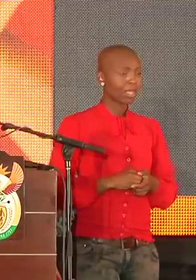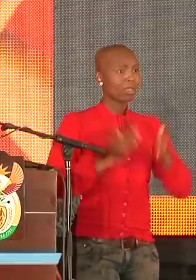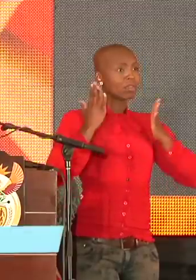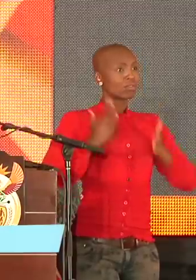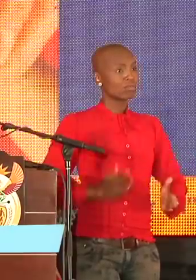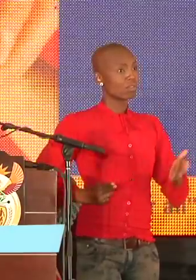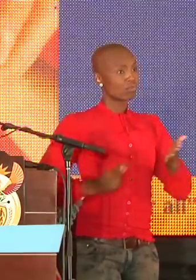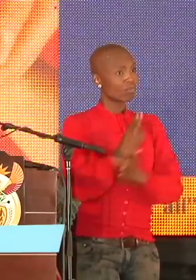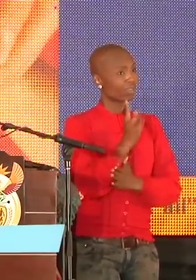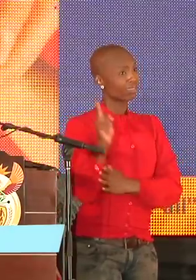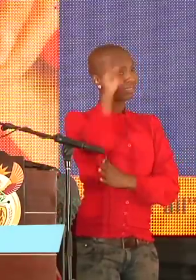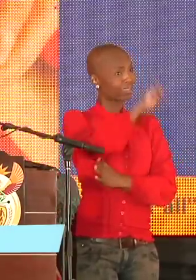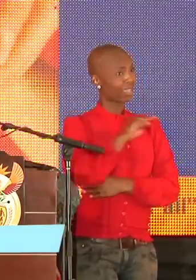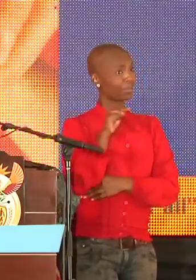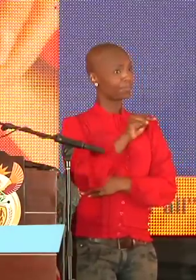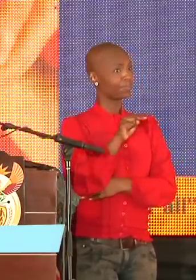Rights Day,